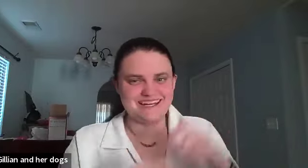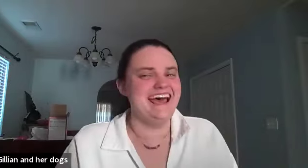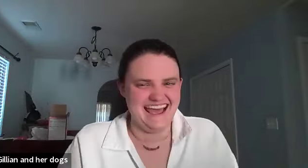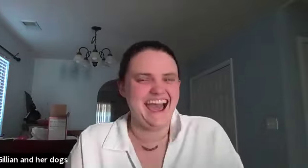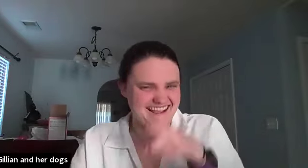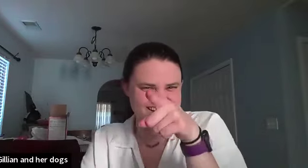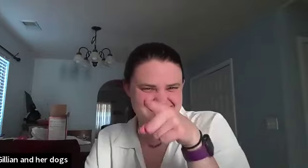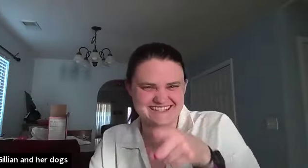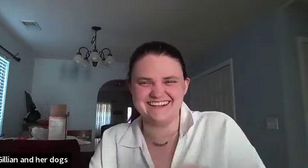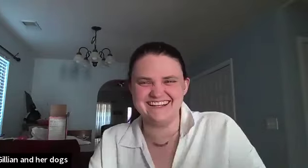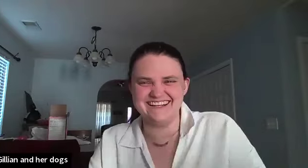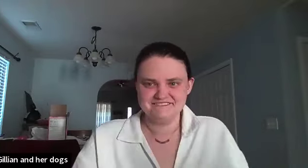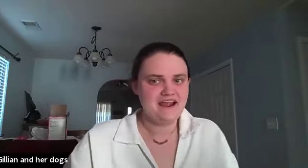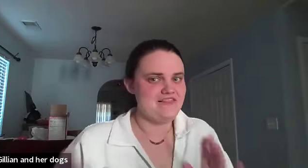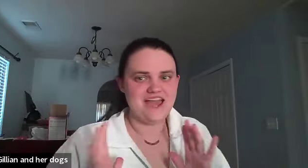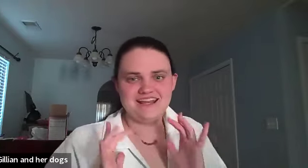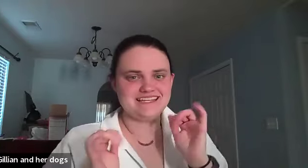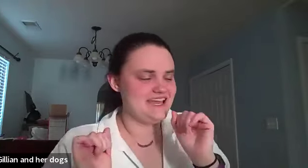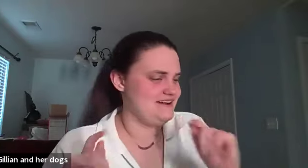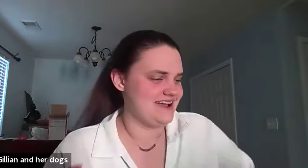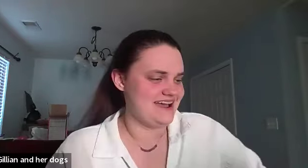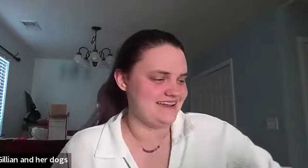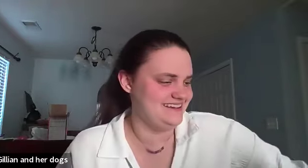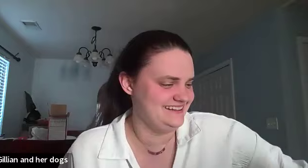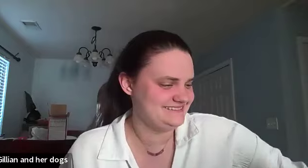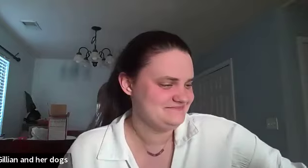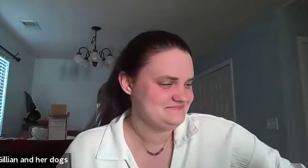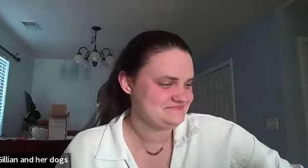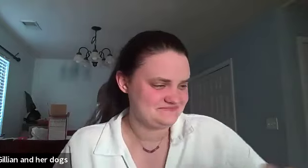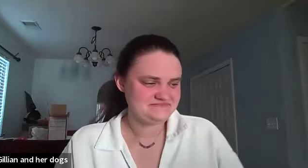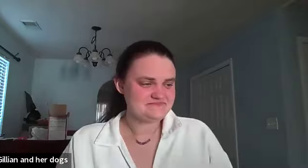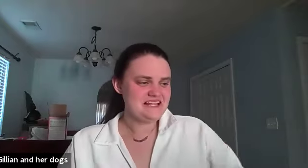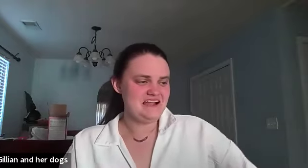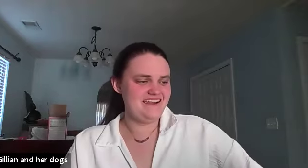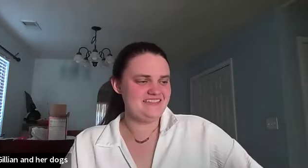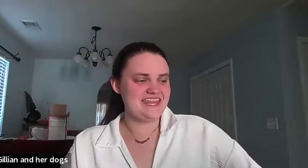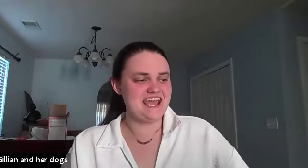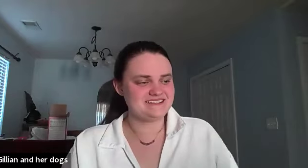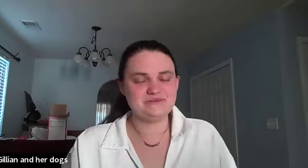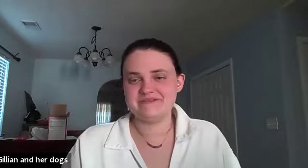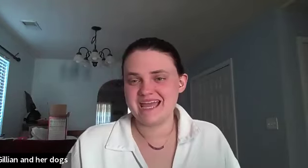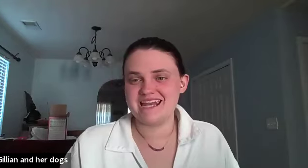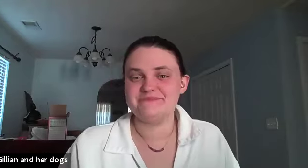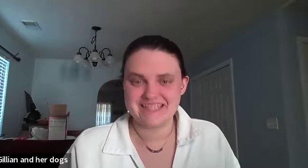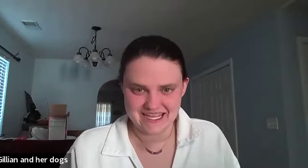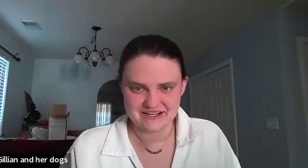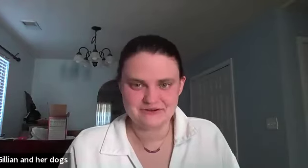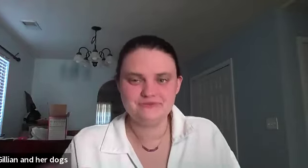one. I got you. And that is A-okay. All right. The next one we had is potato.